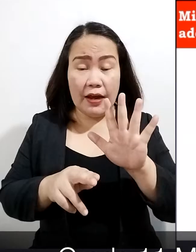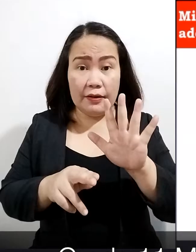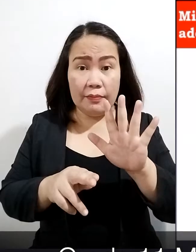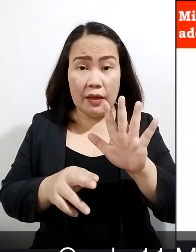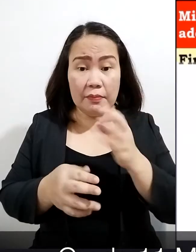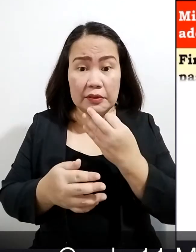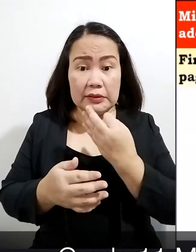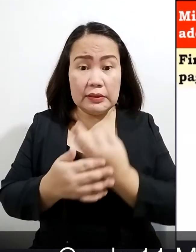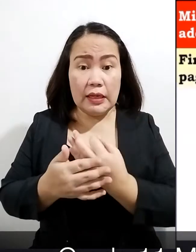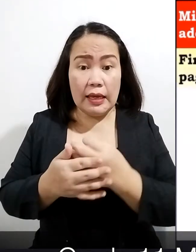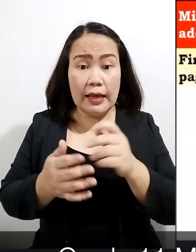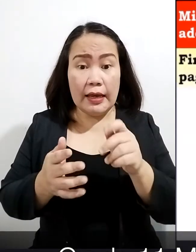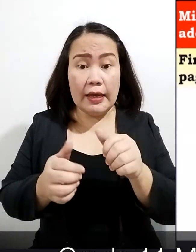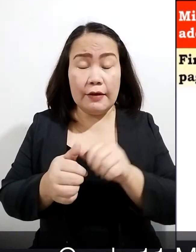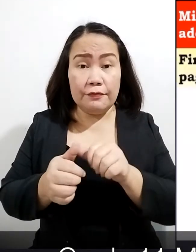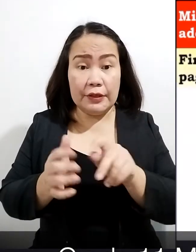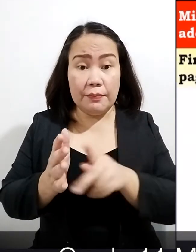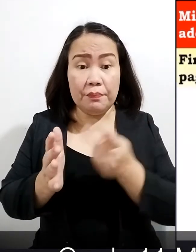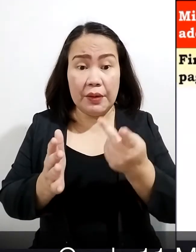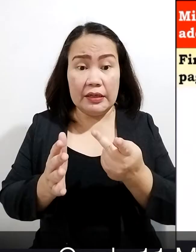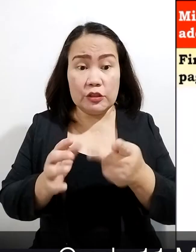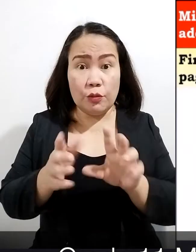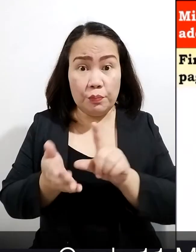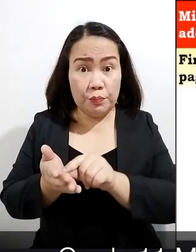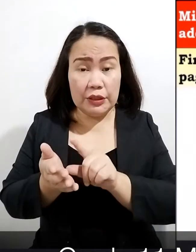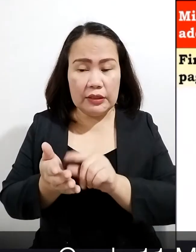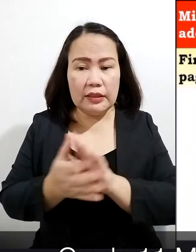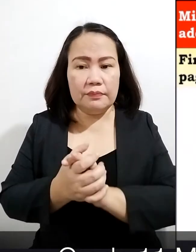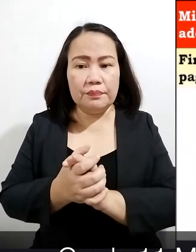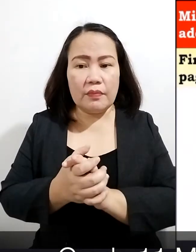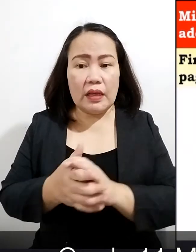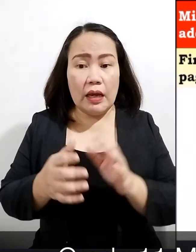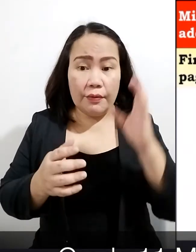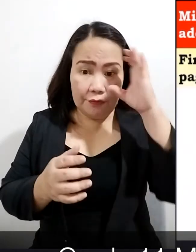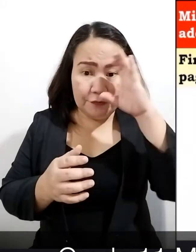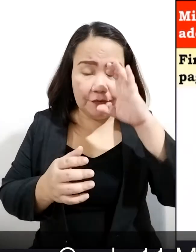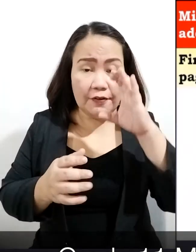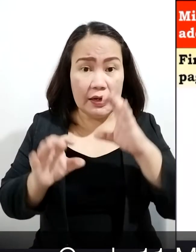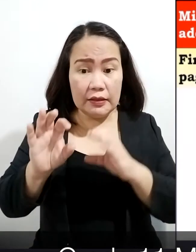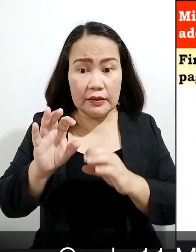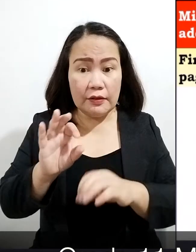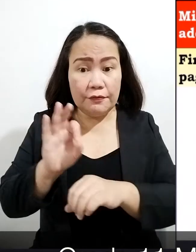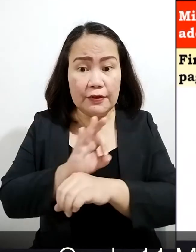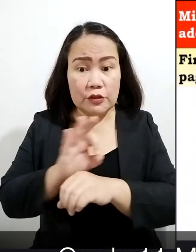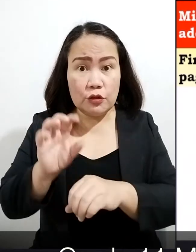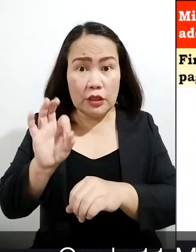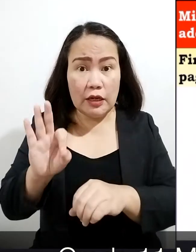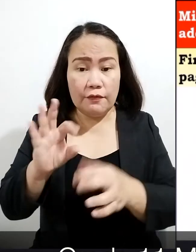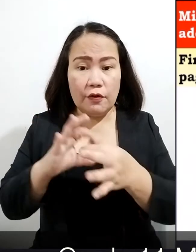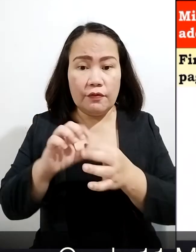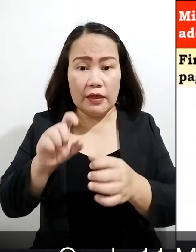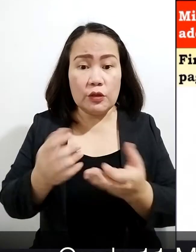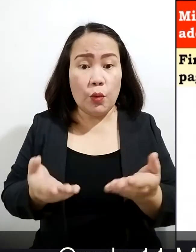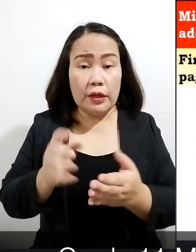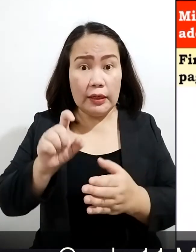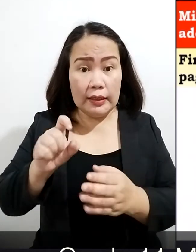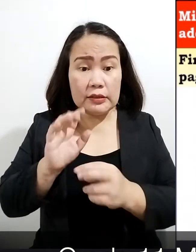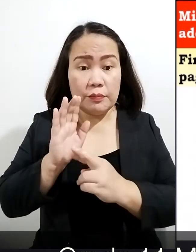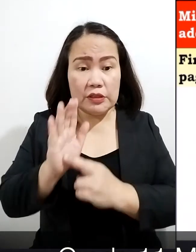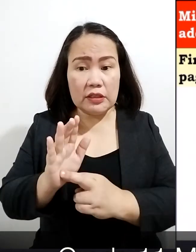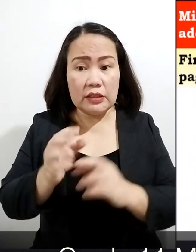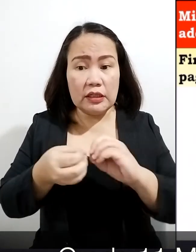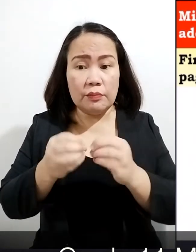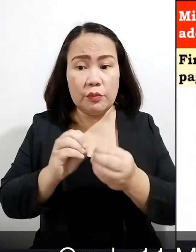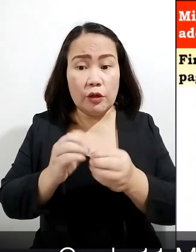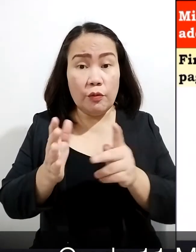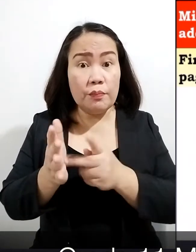output. Find a function f of x where x represents the number of pages of printed output. Ang